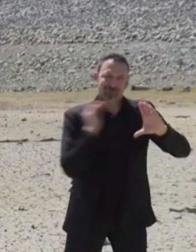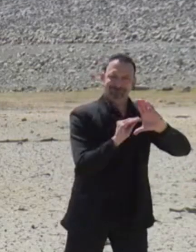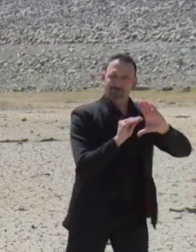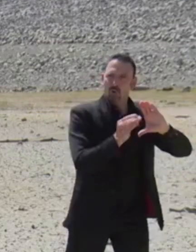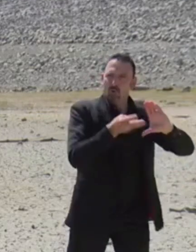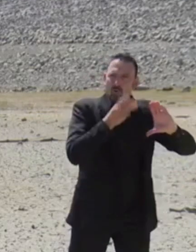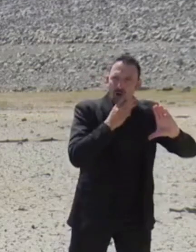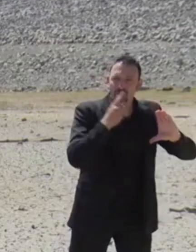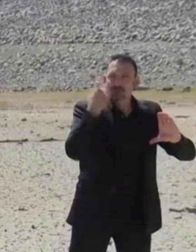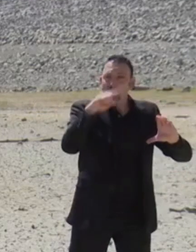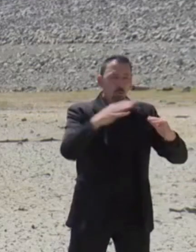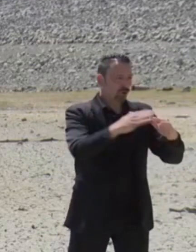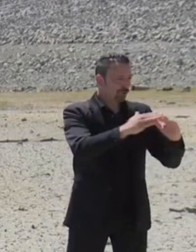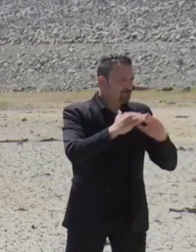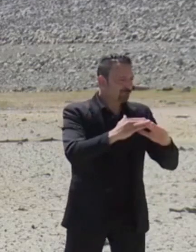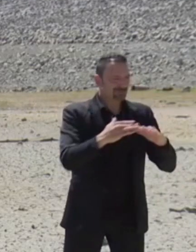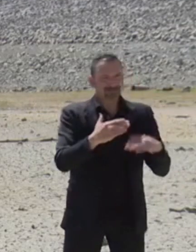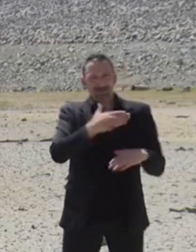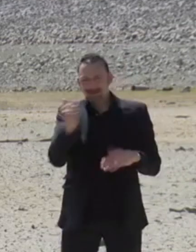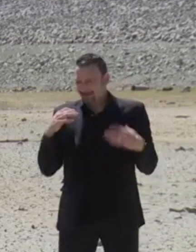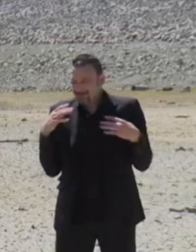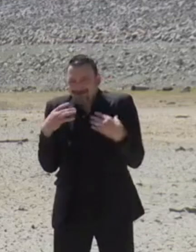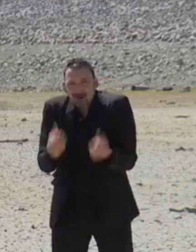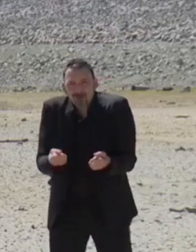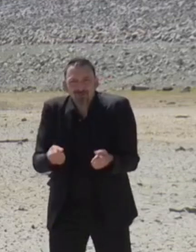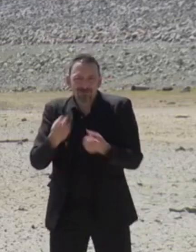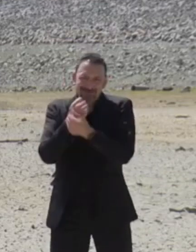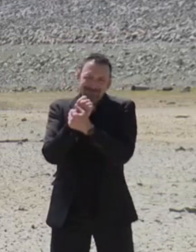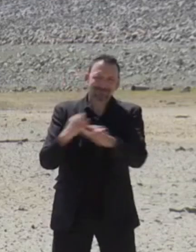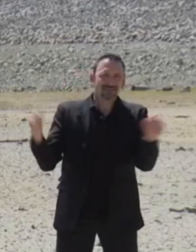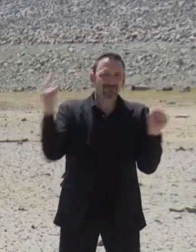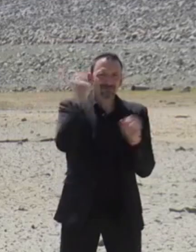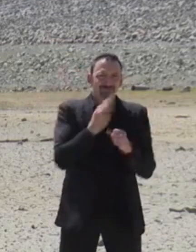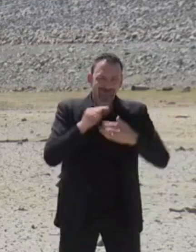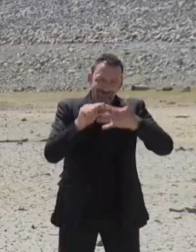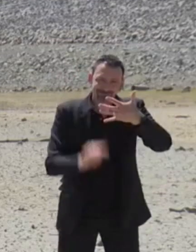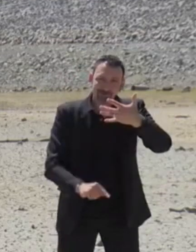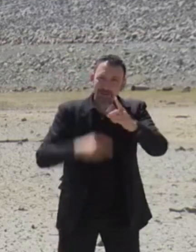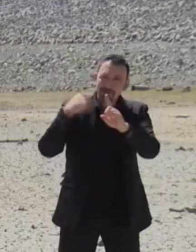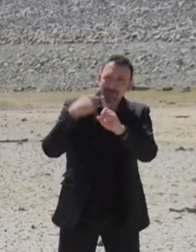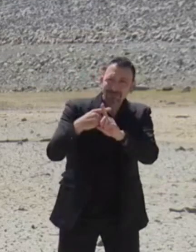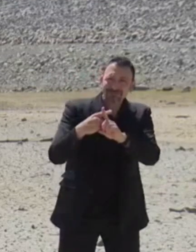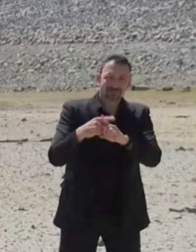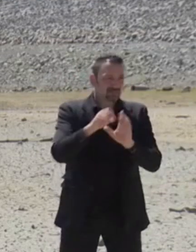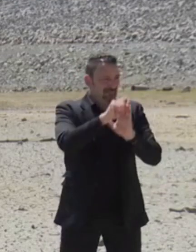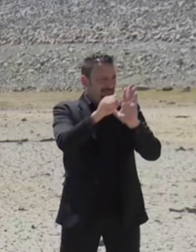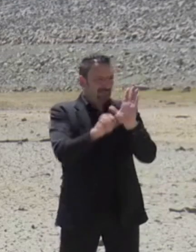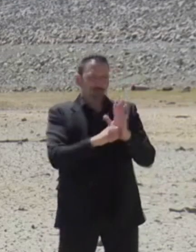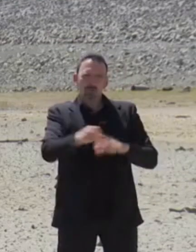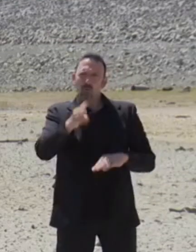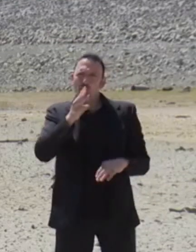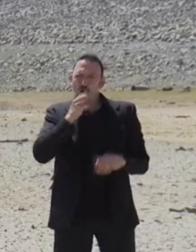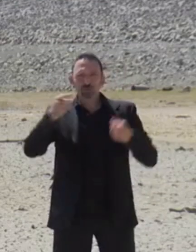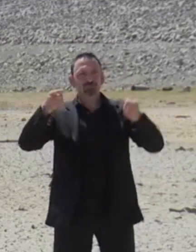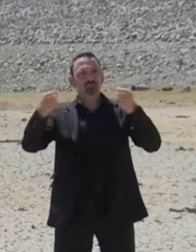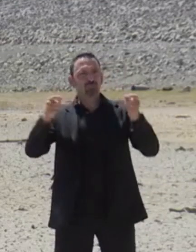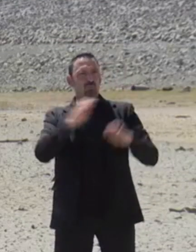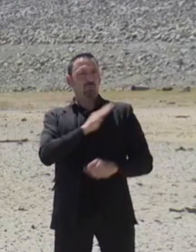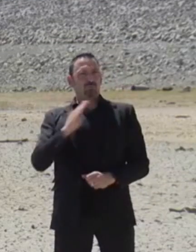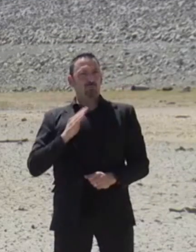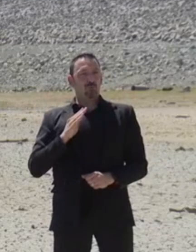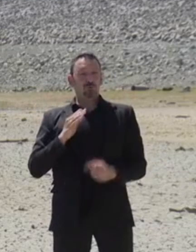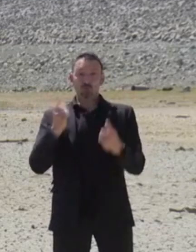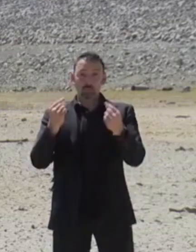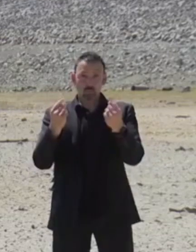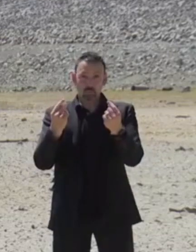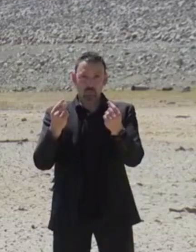of communities and for health and safety purposes. And specifically, our State Water Resources Control Board has the